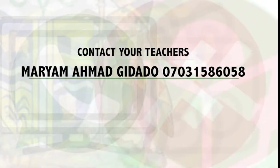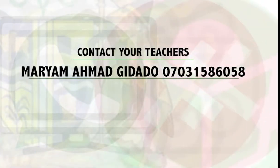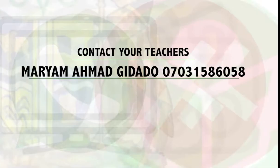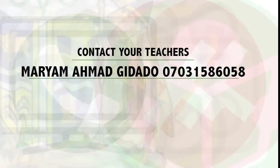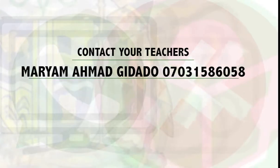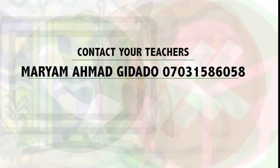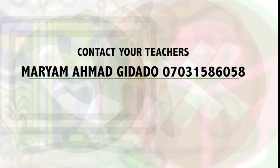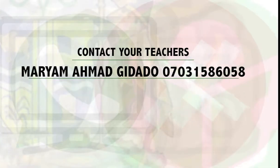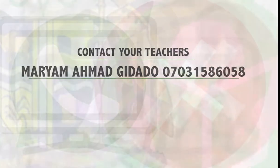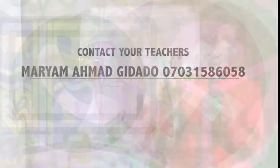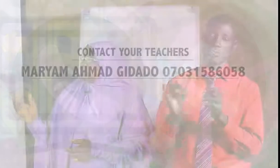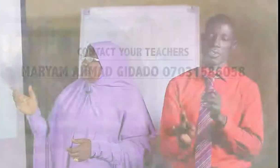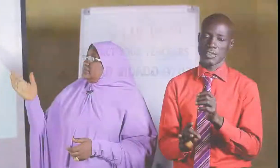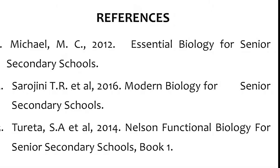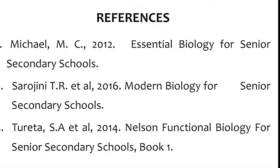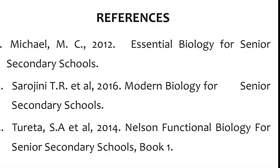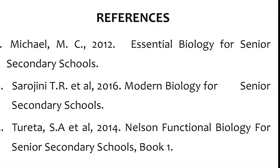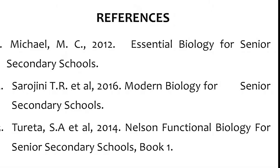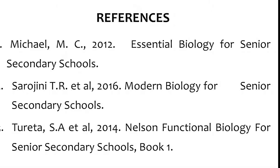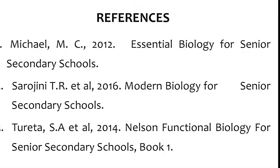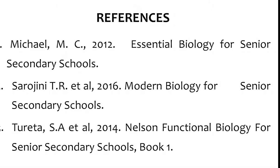070-3158-6058. And you can also contact